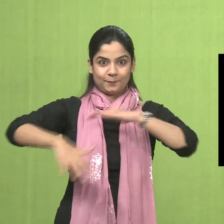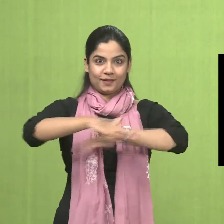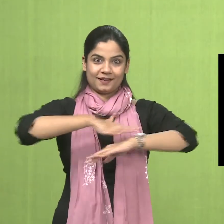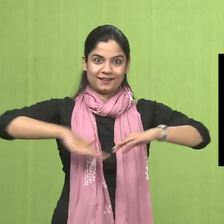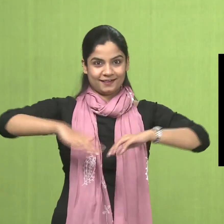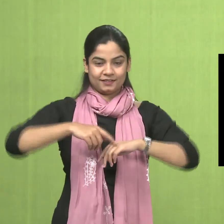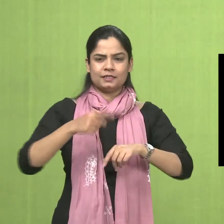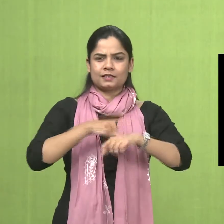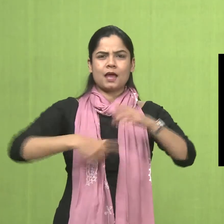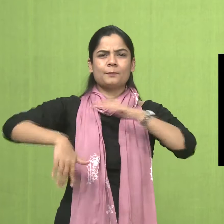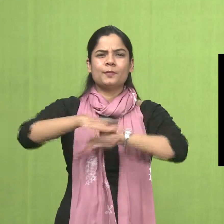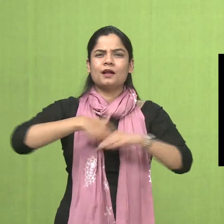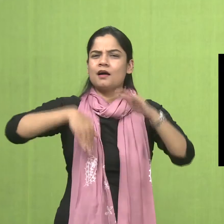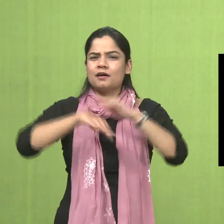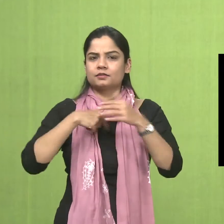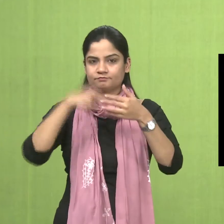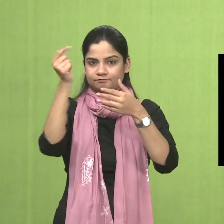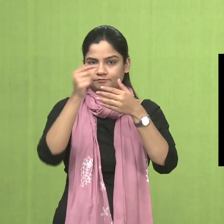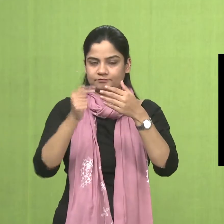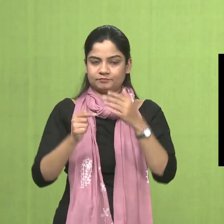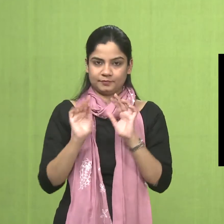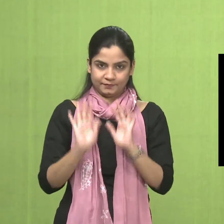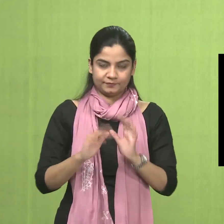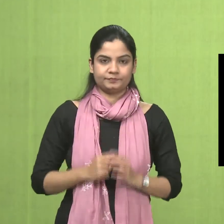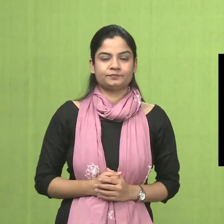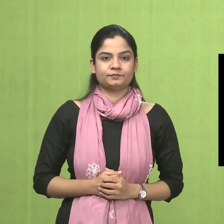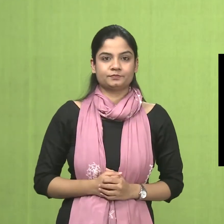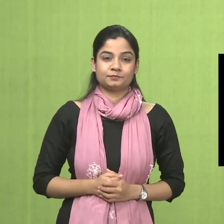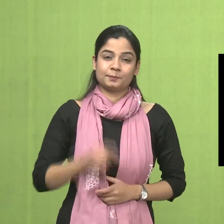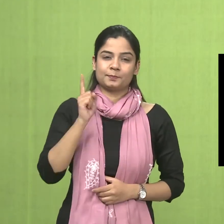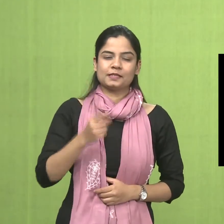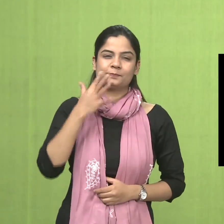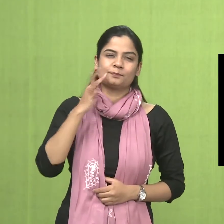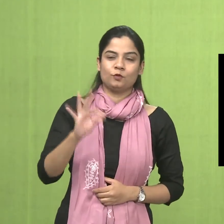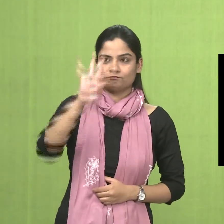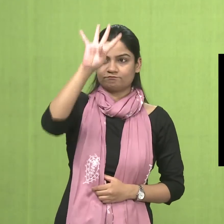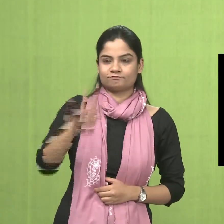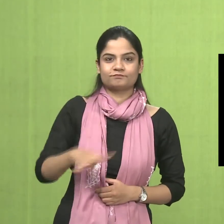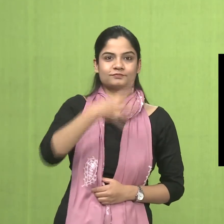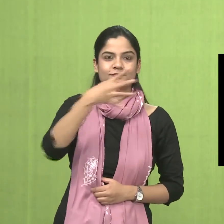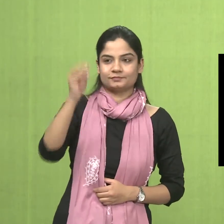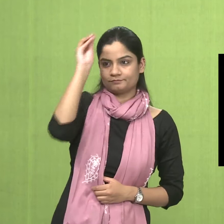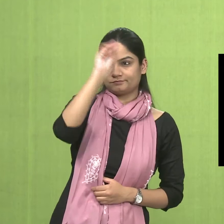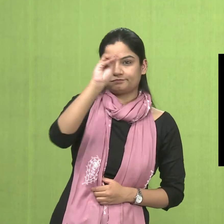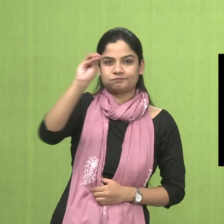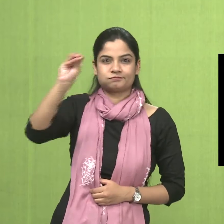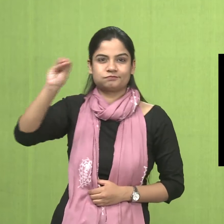Time plan. A time plan is an advanced plan of activities. It's an important thing to maintain a